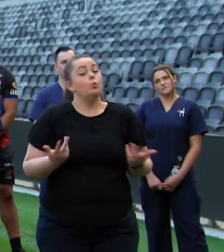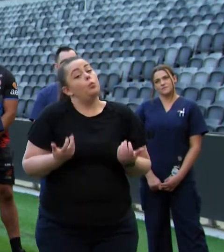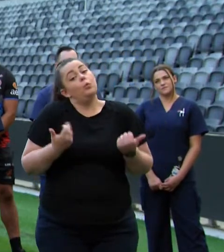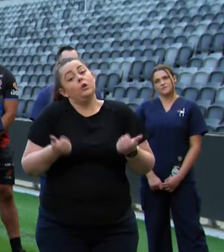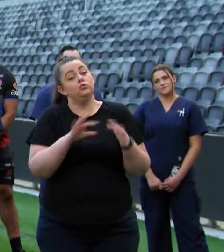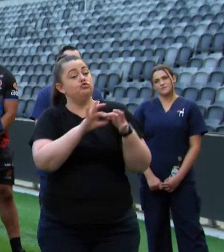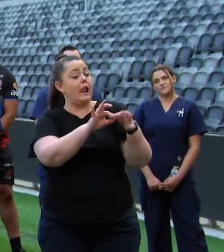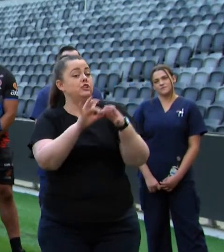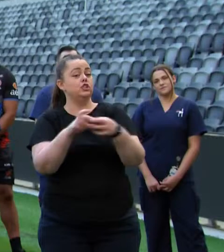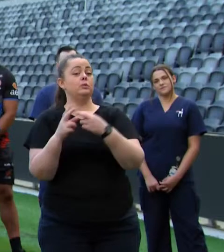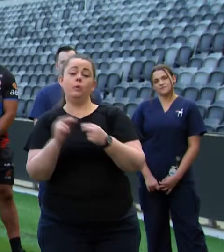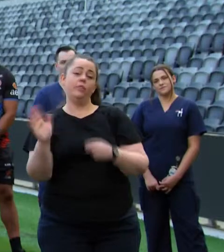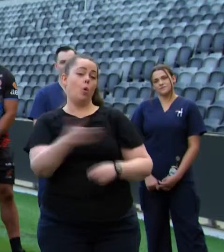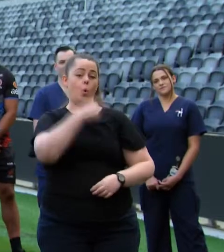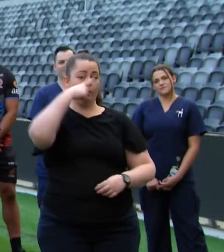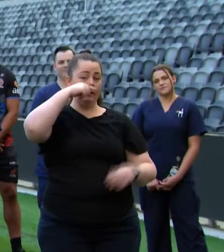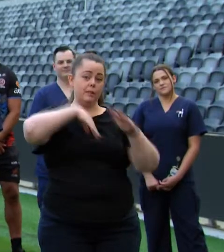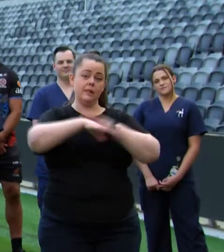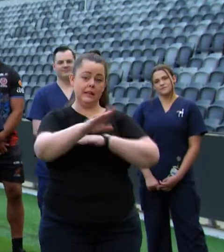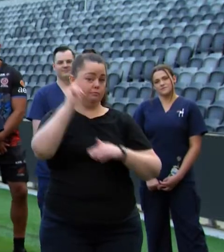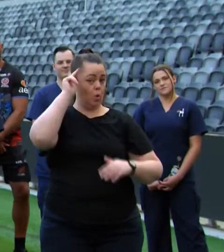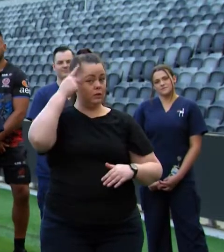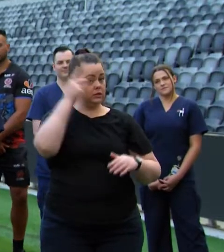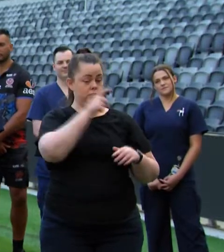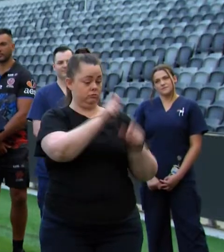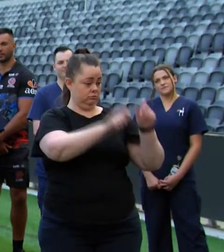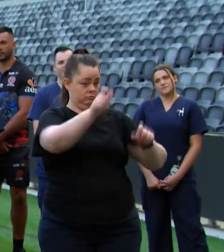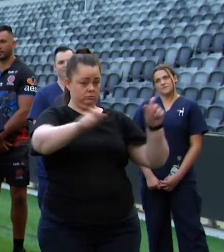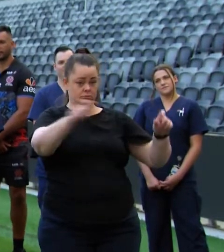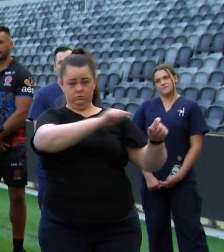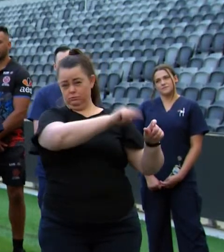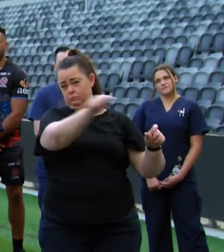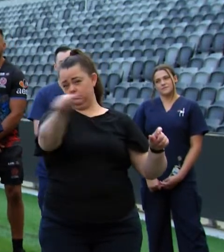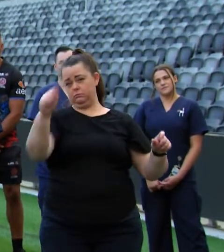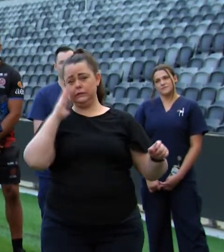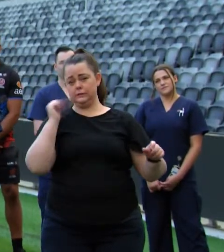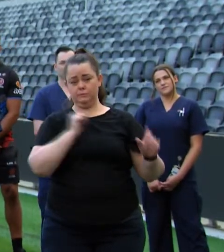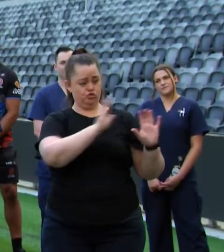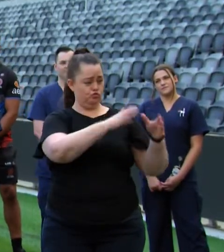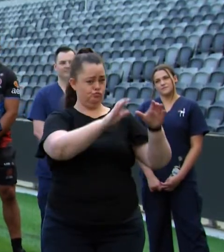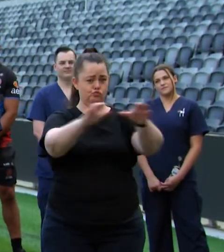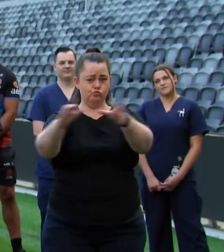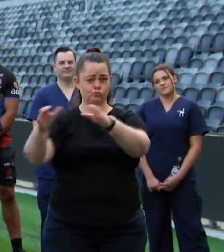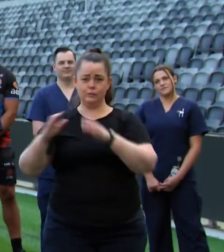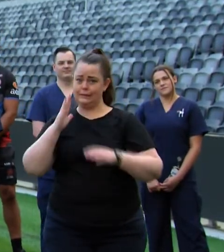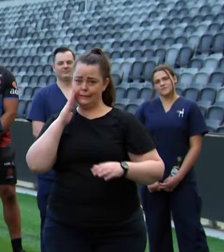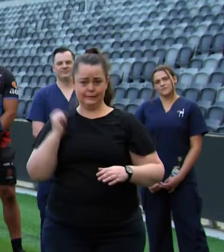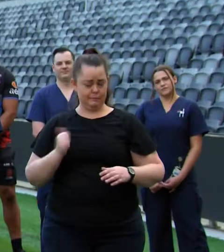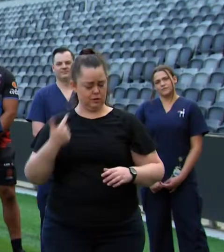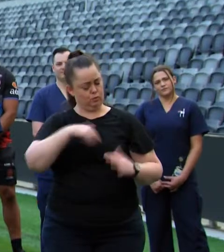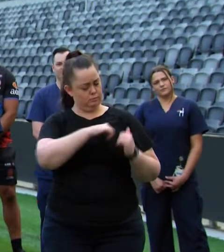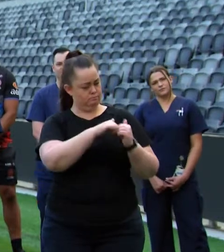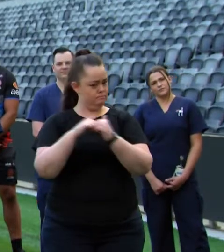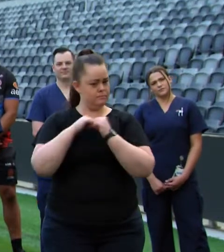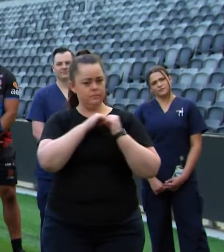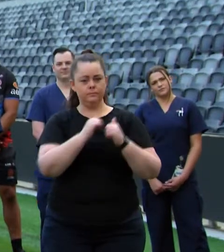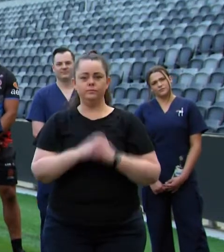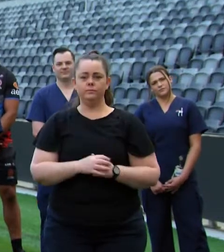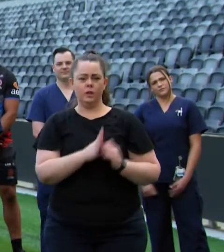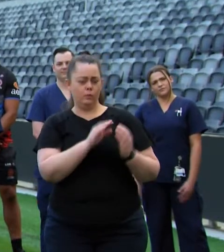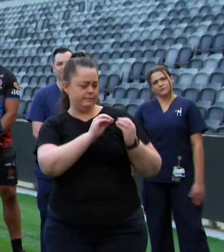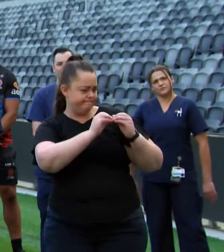crossbench. We've worked throughout this entire term of government with those members in the lower house to